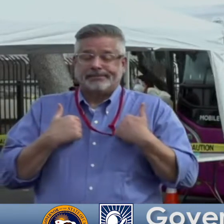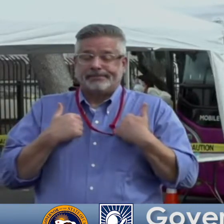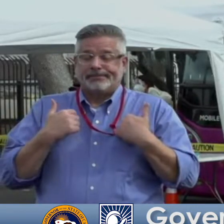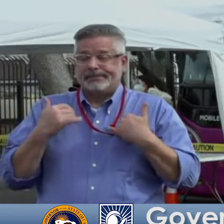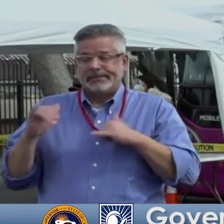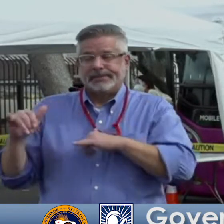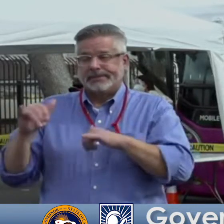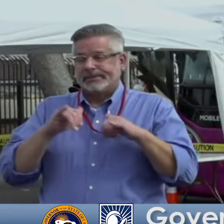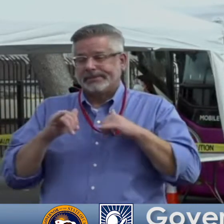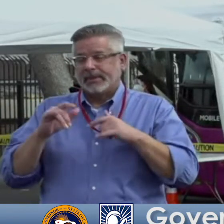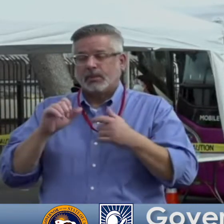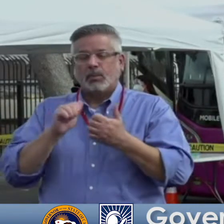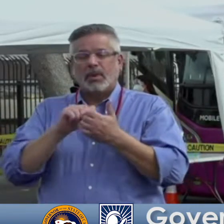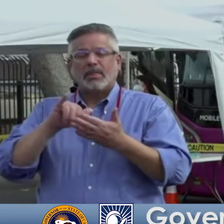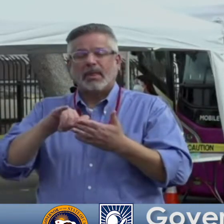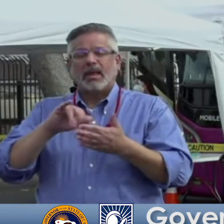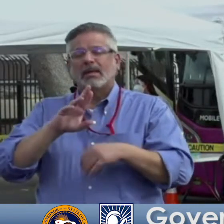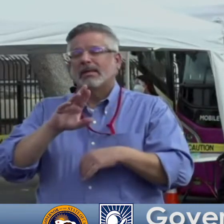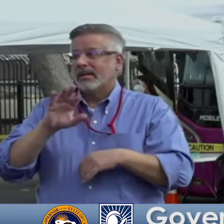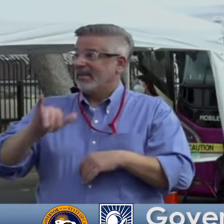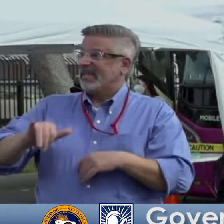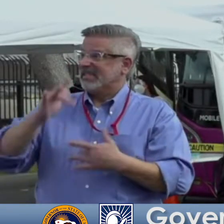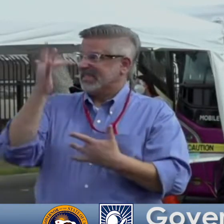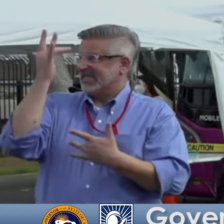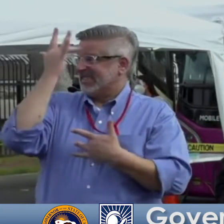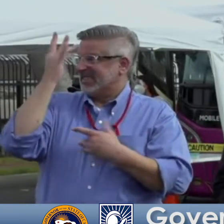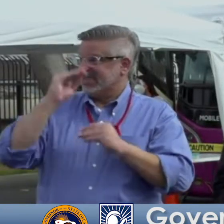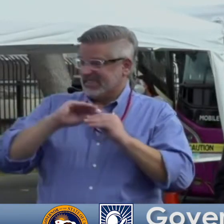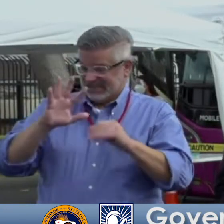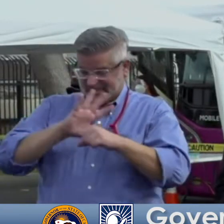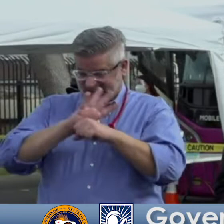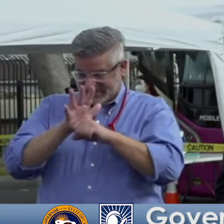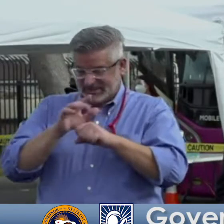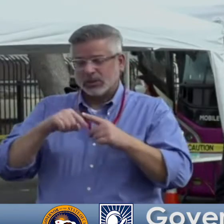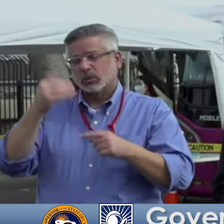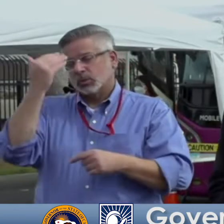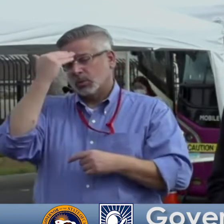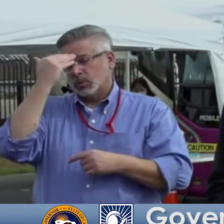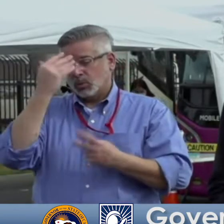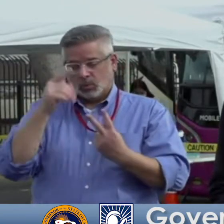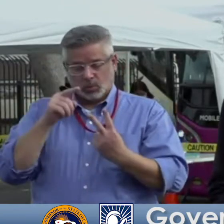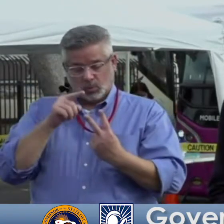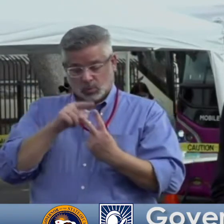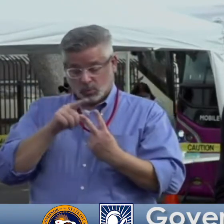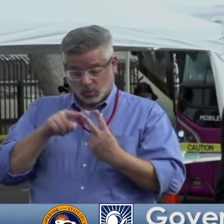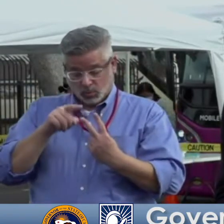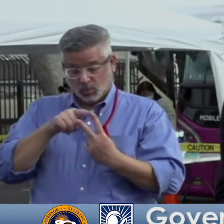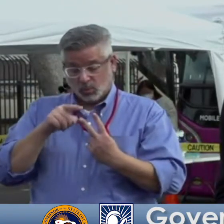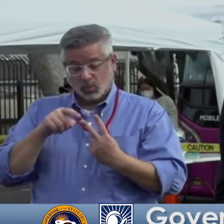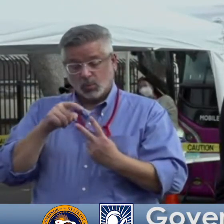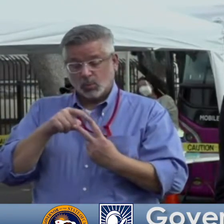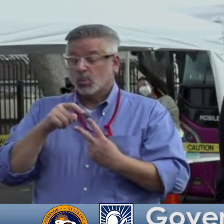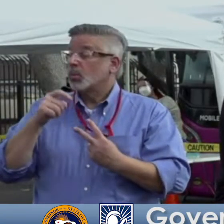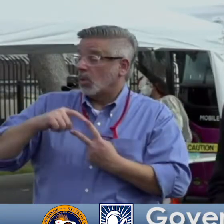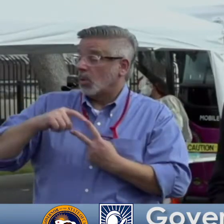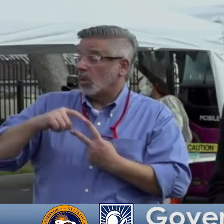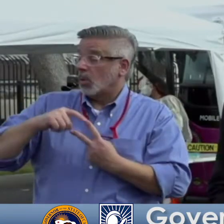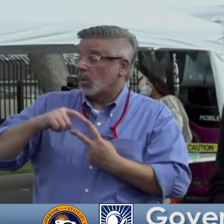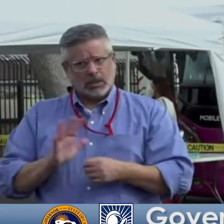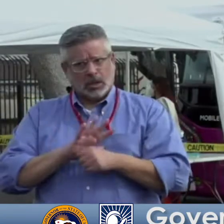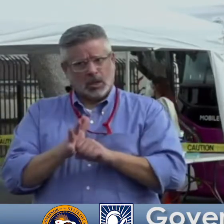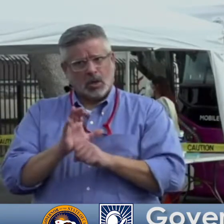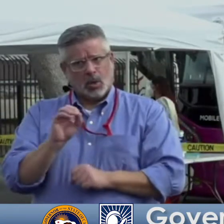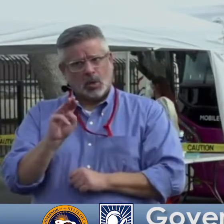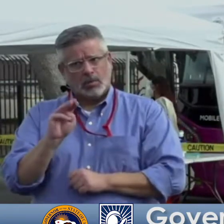else as it relates to the nature of this variant. We all know two things. One is that it is, we